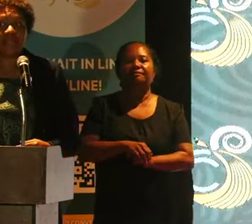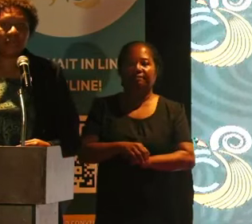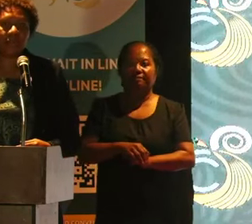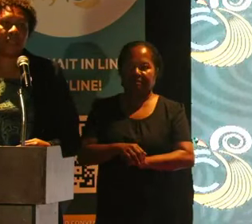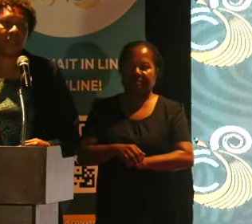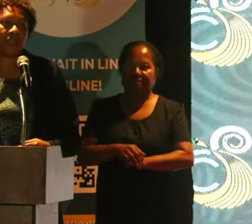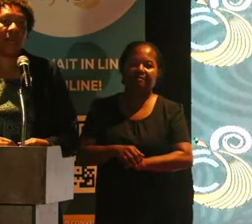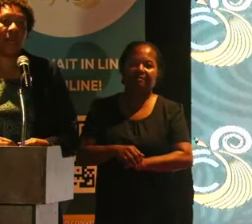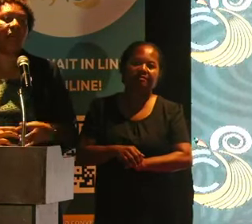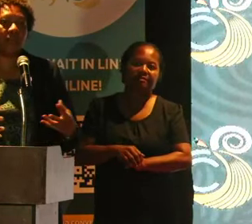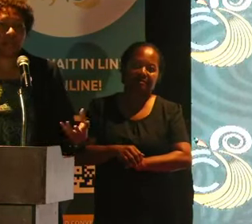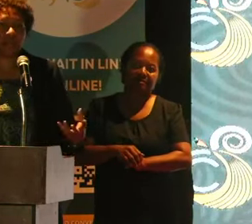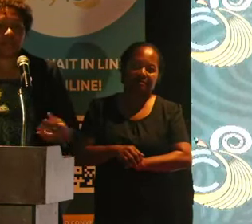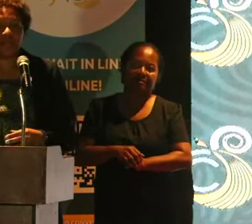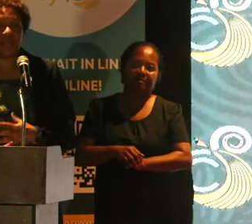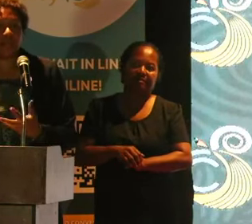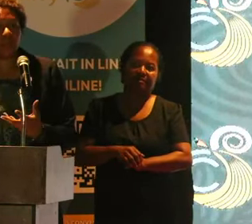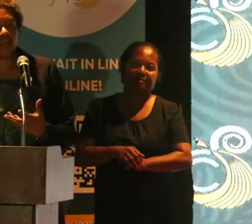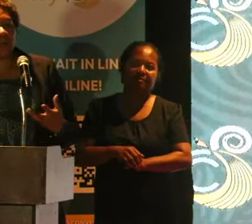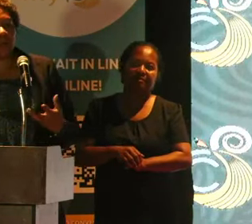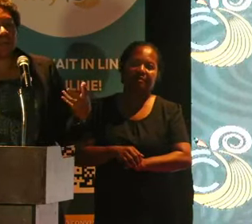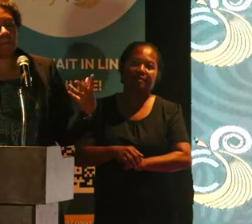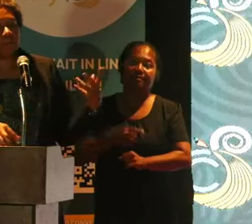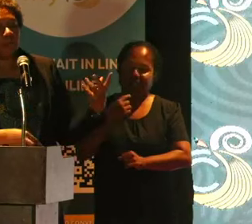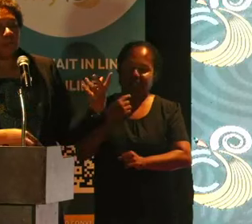delays in you making things right. And I echo